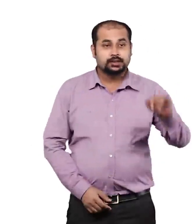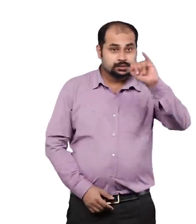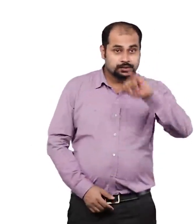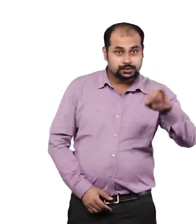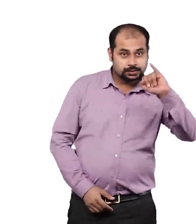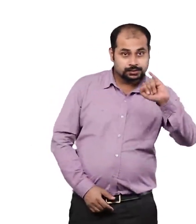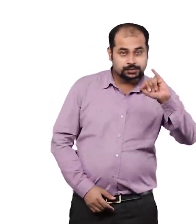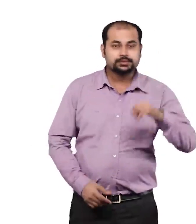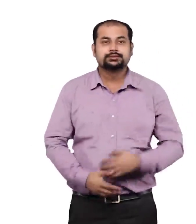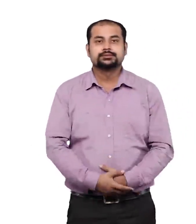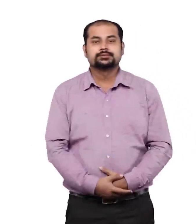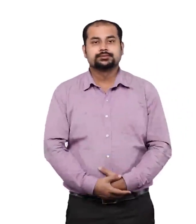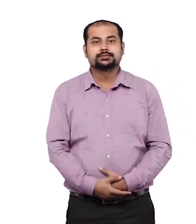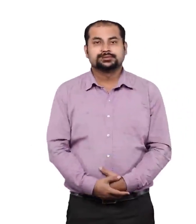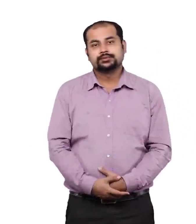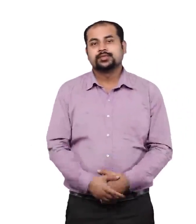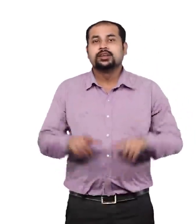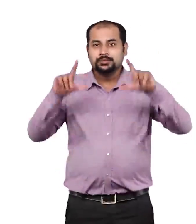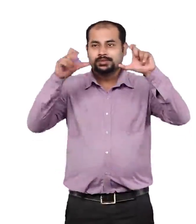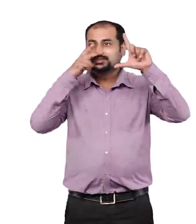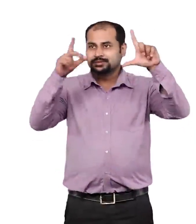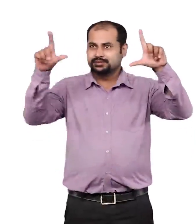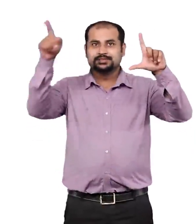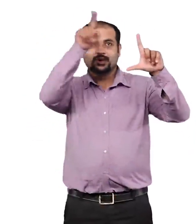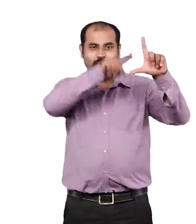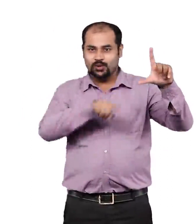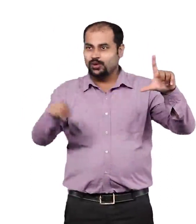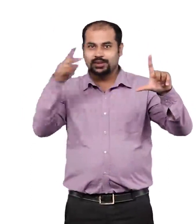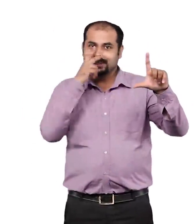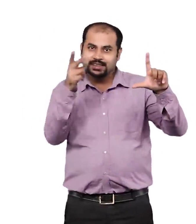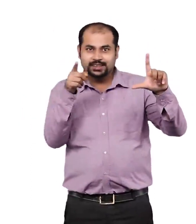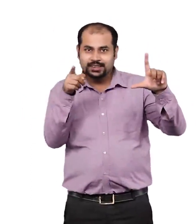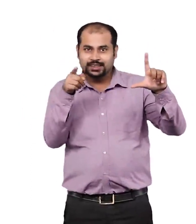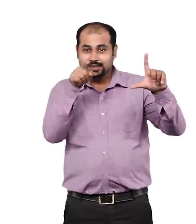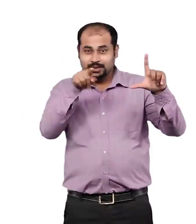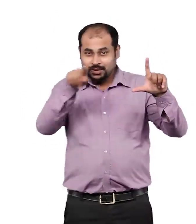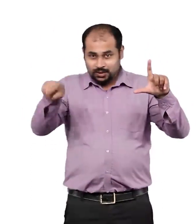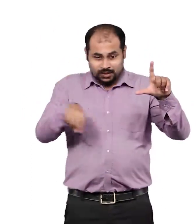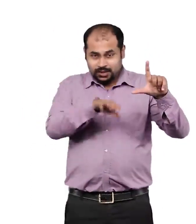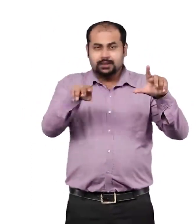Question 6. Tell a story using this picture.